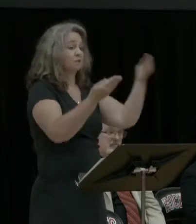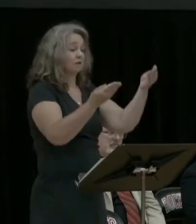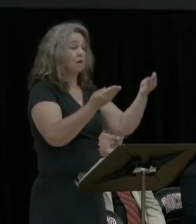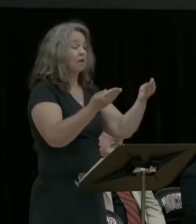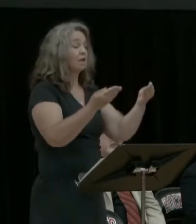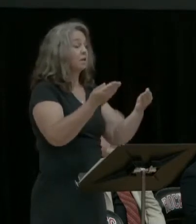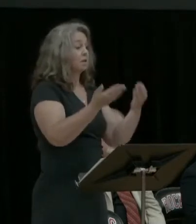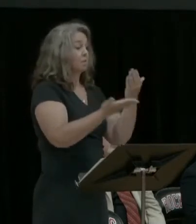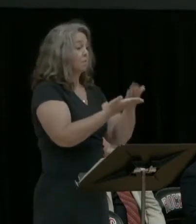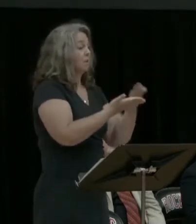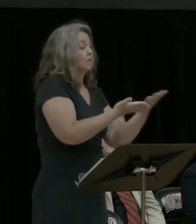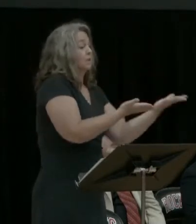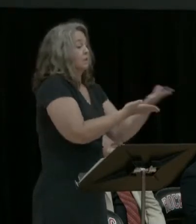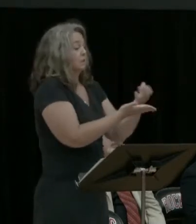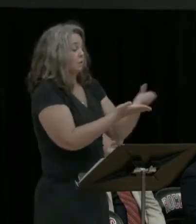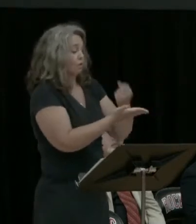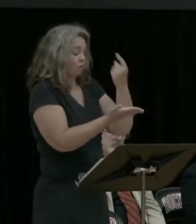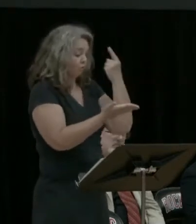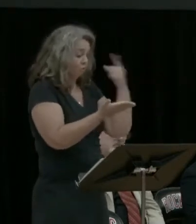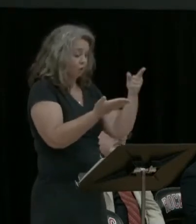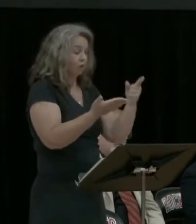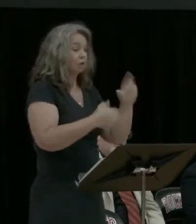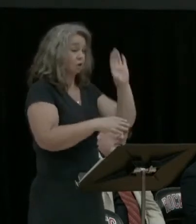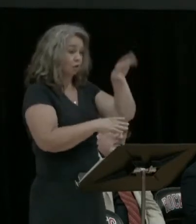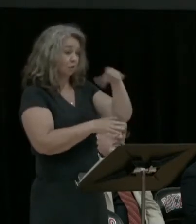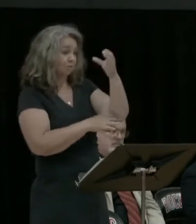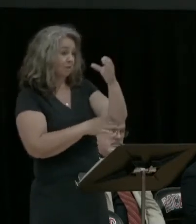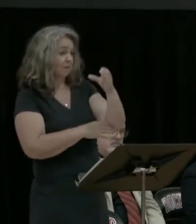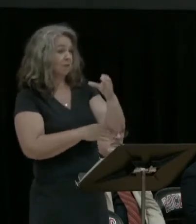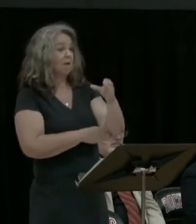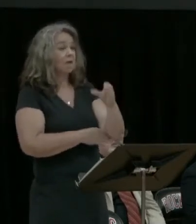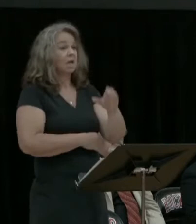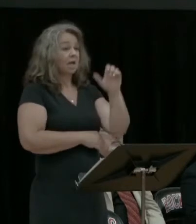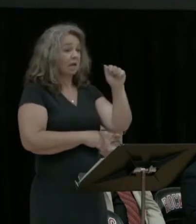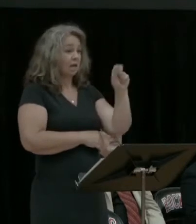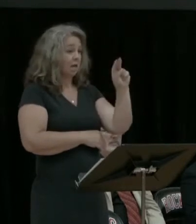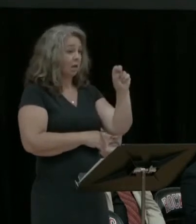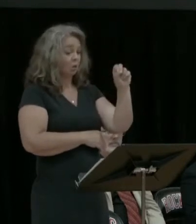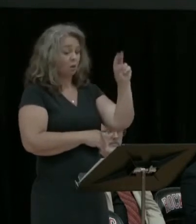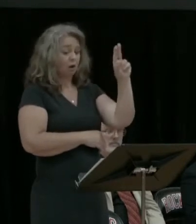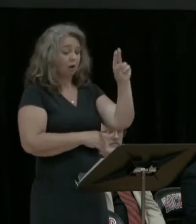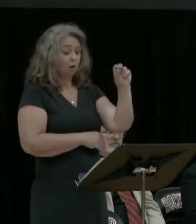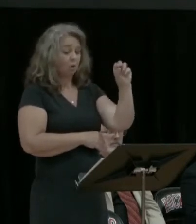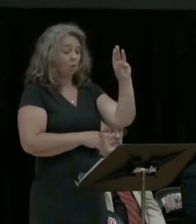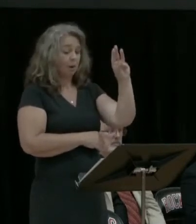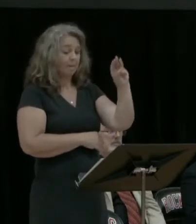and Christmas Anonymous, which throughout all 4 years amounts to over